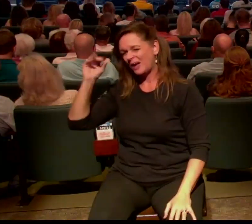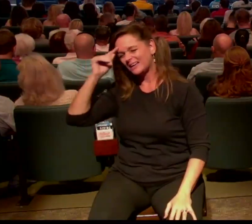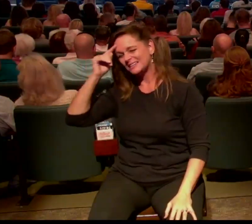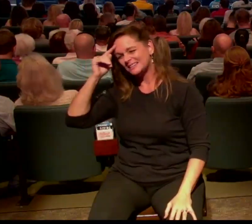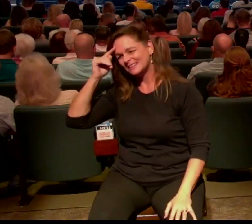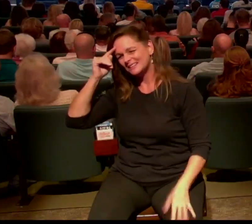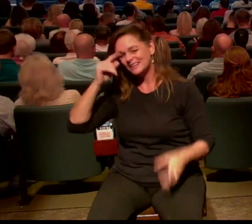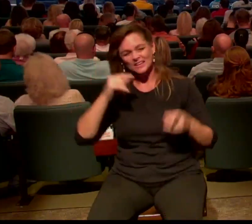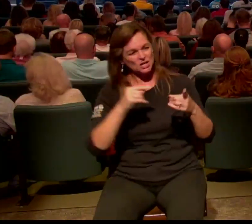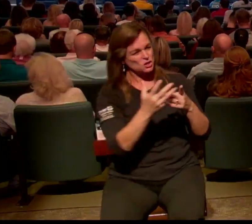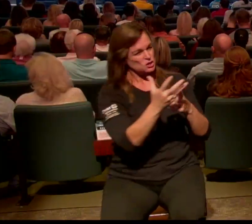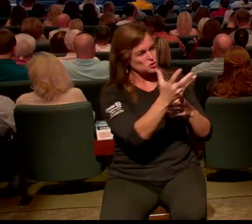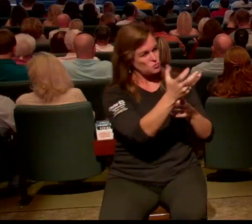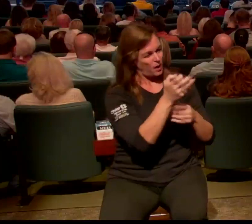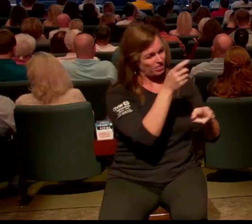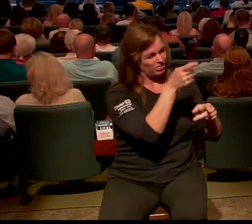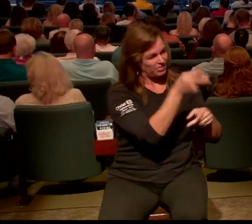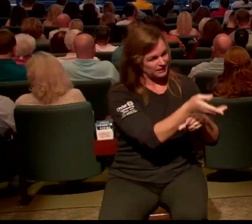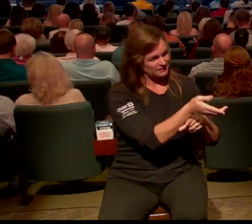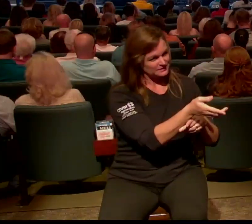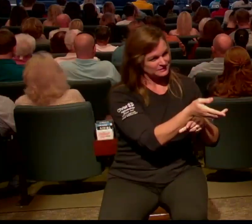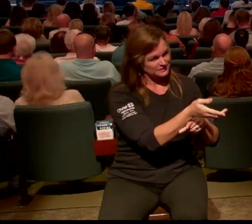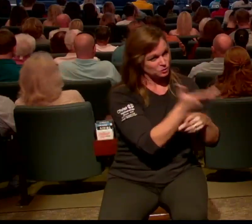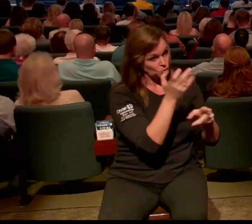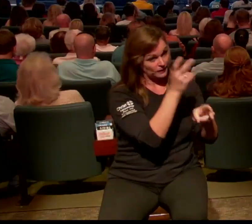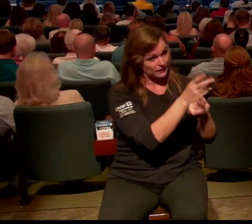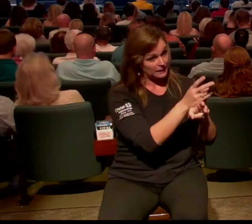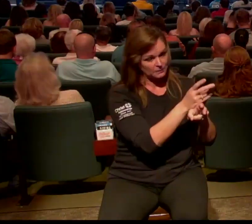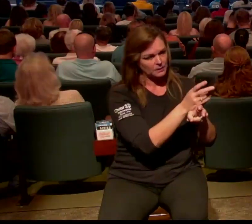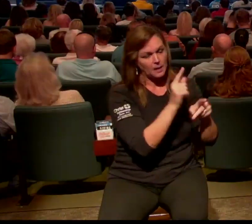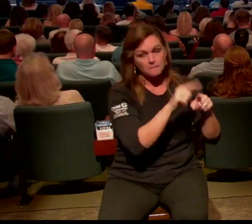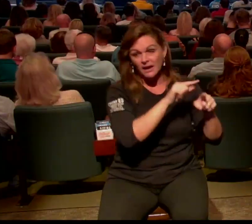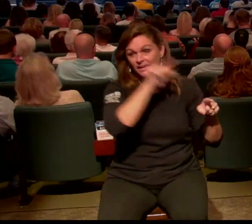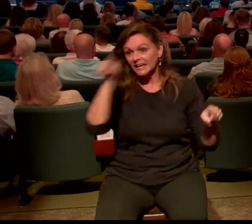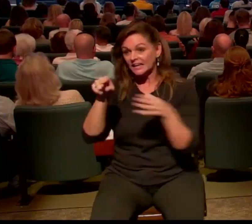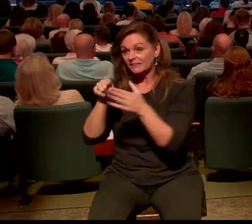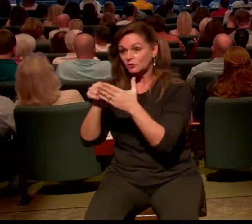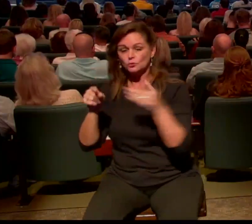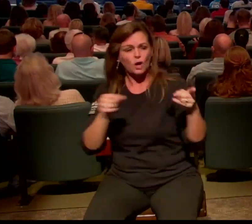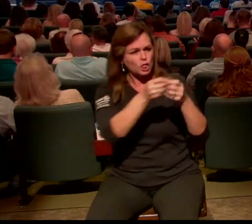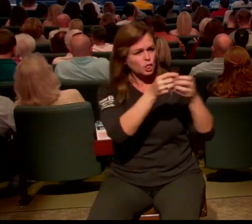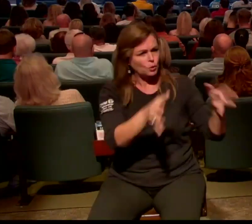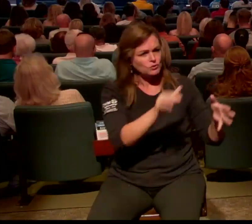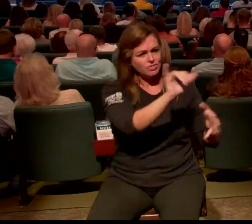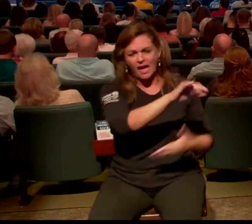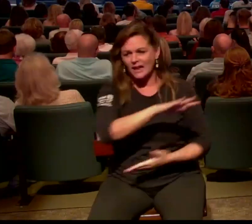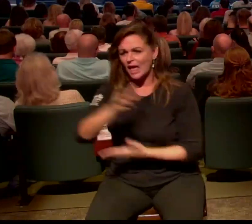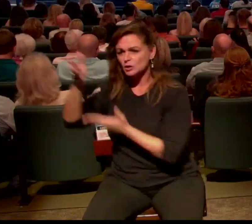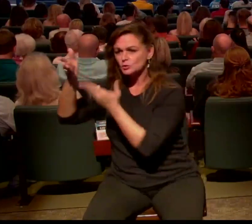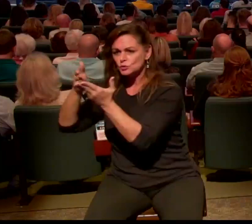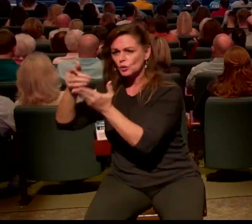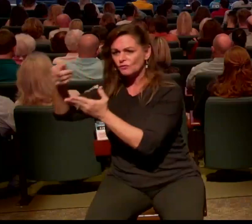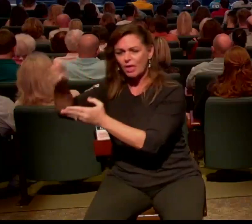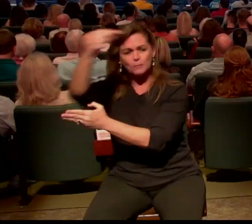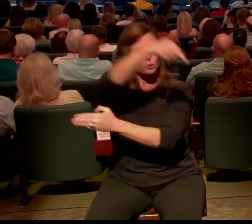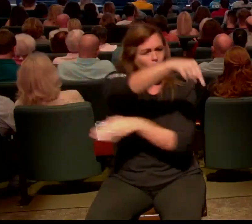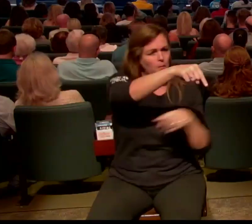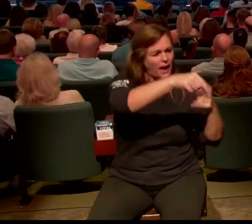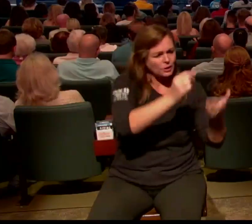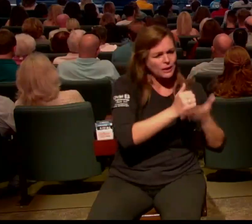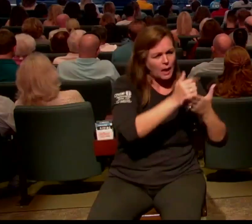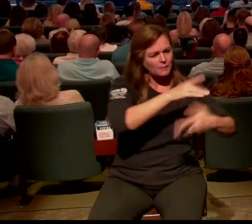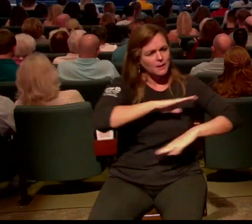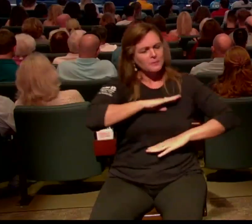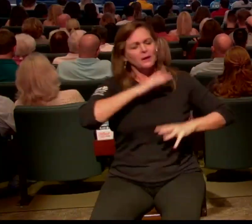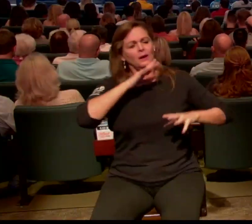but what you lose, you keep. And every time you and I serve and help someone else, it begins to